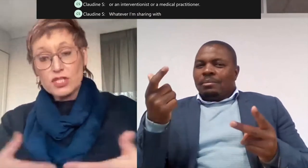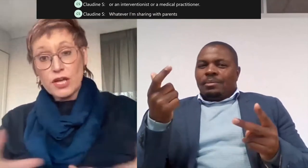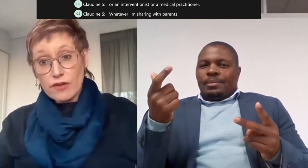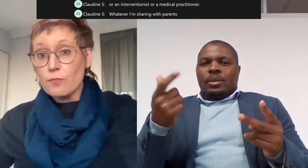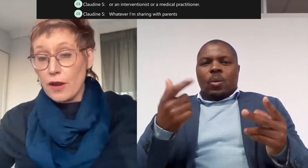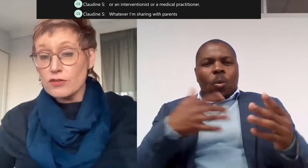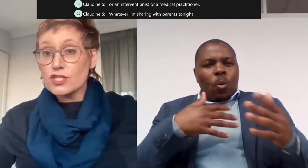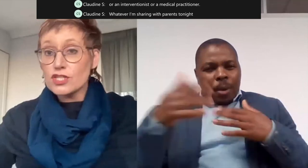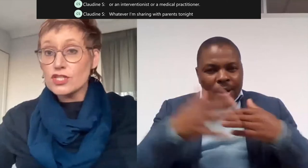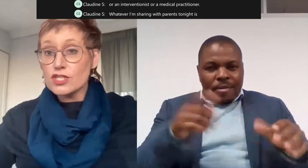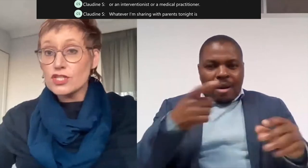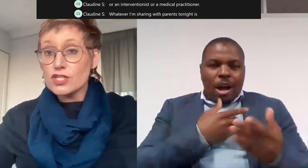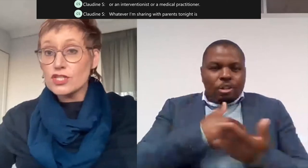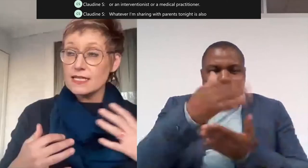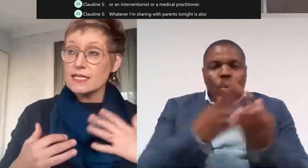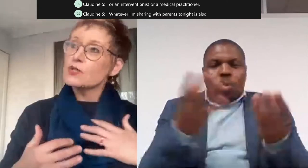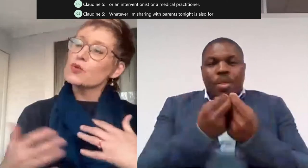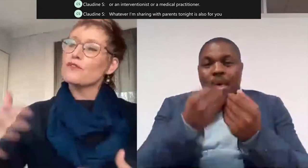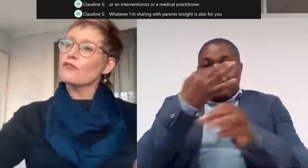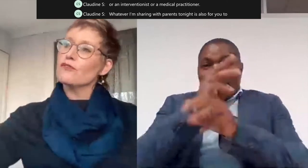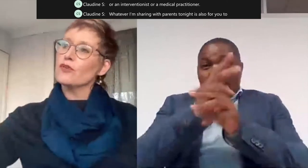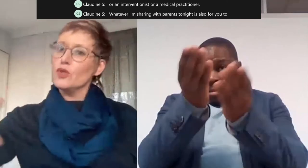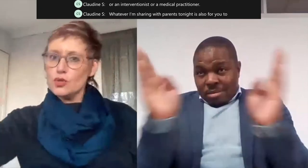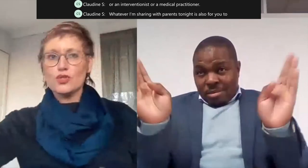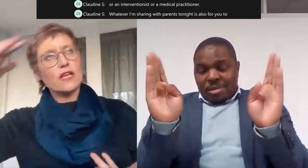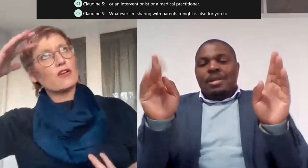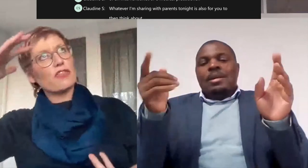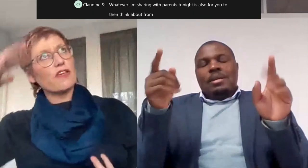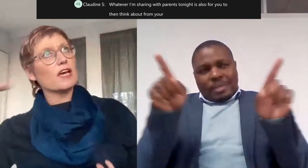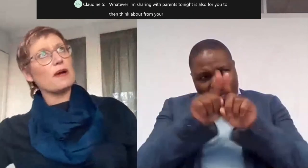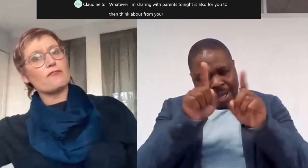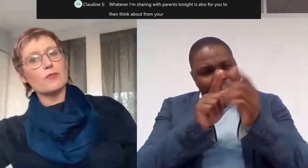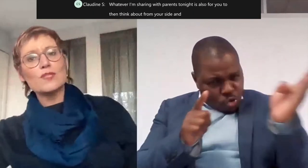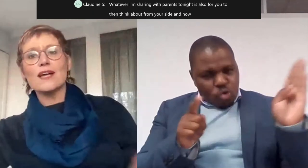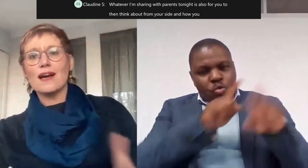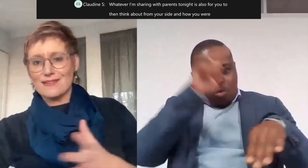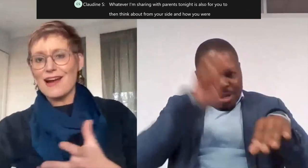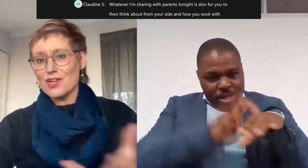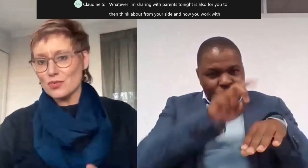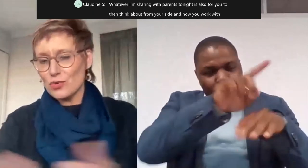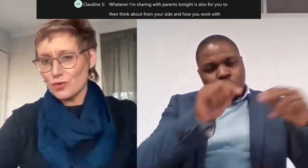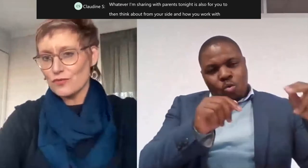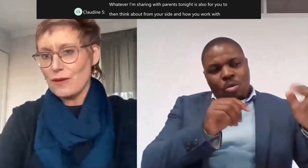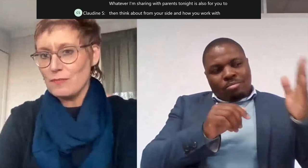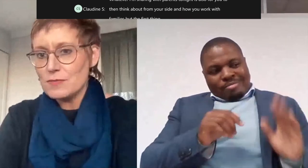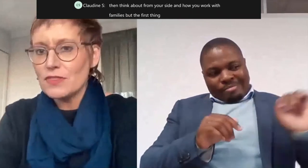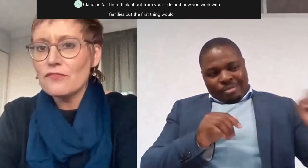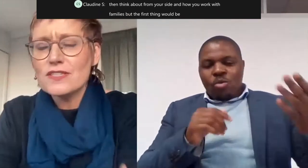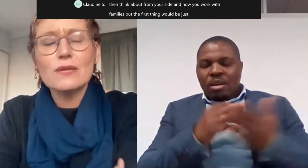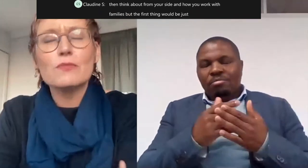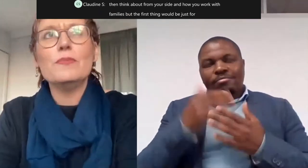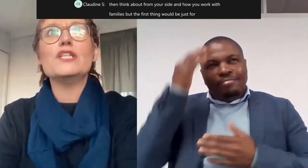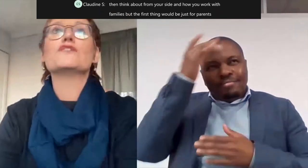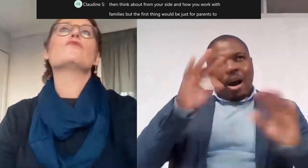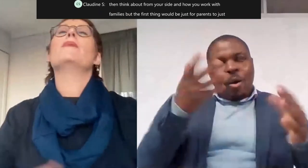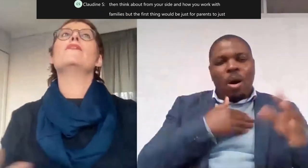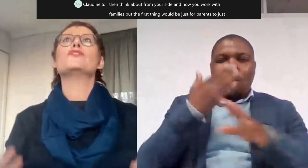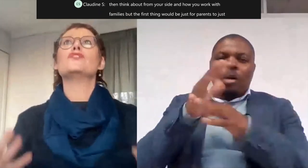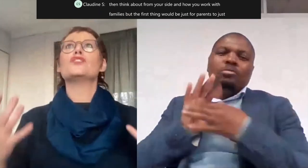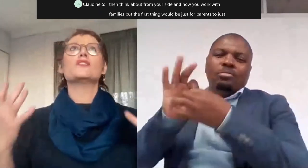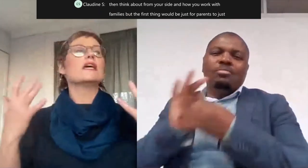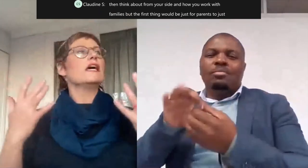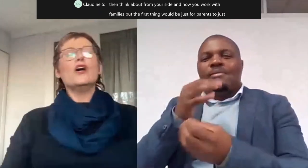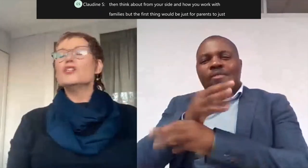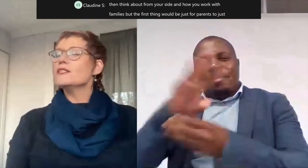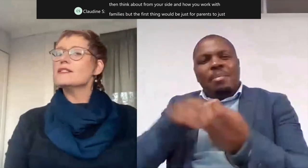whatever I'm sharing with parents tonight is also for you to then think about from your side and how you work with families. But the first thing would be just for